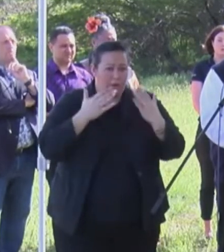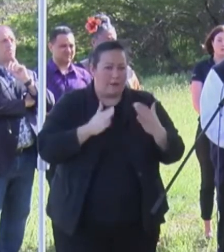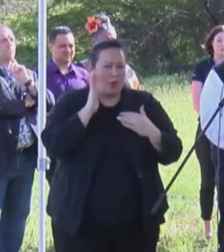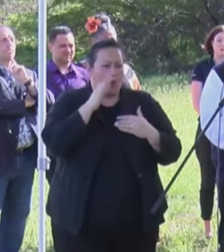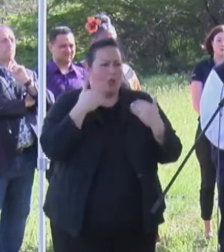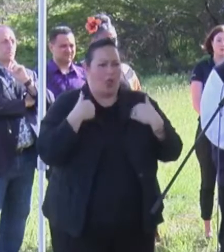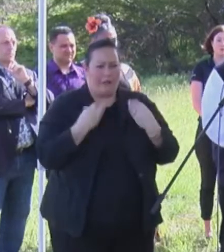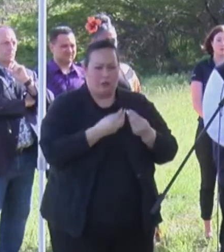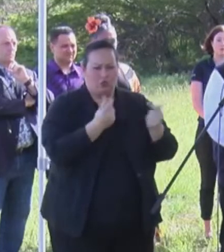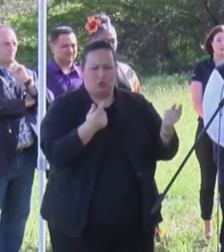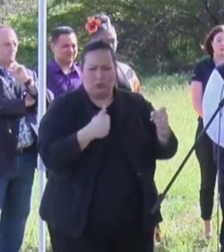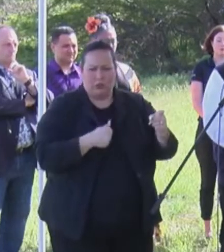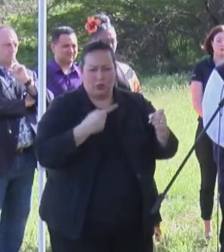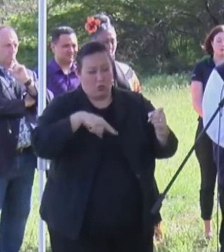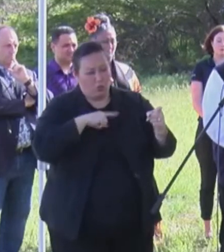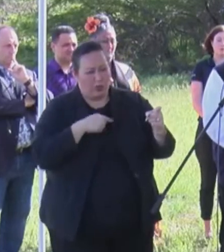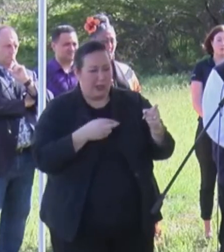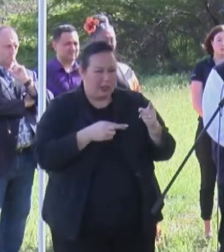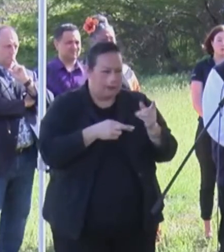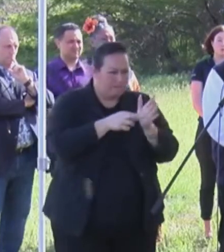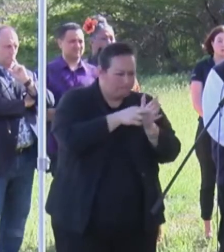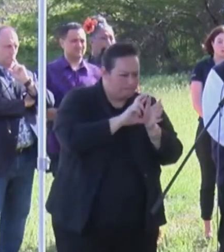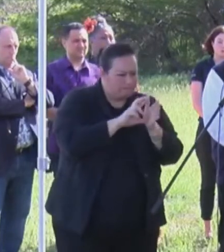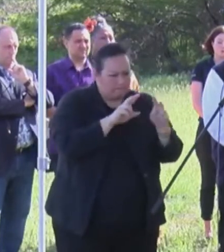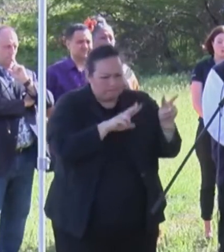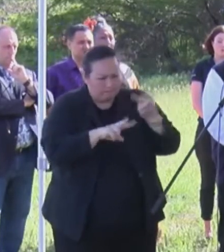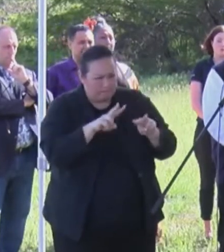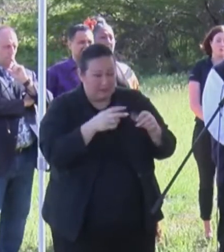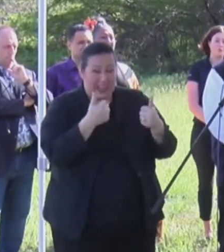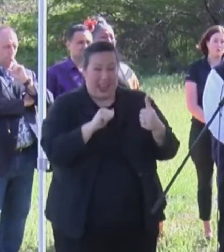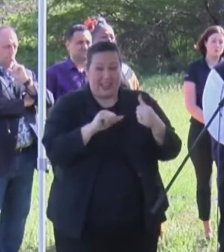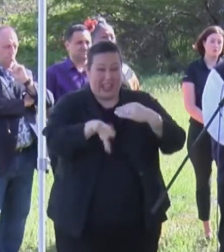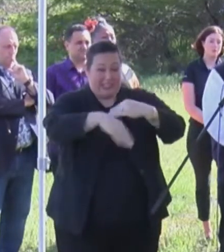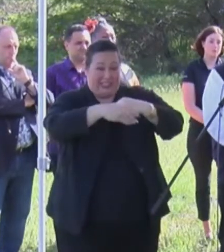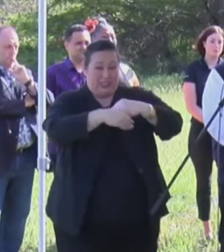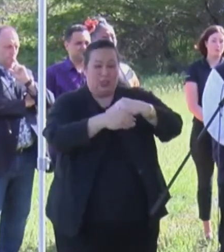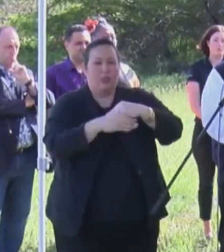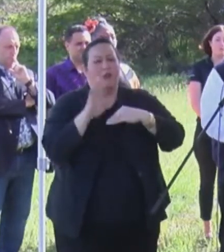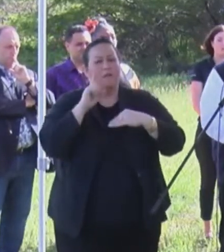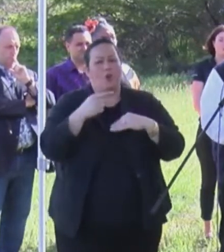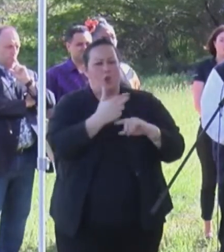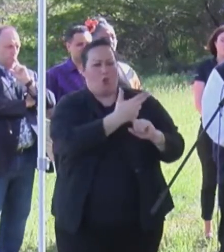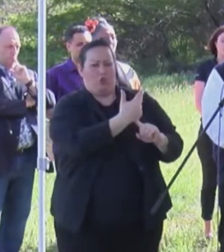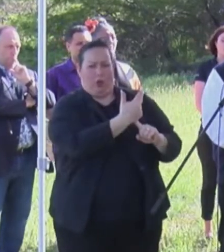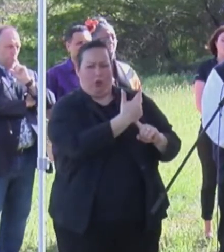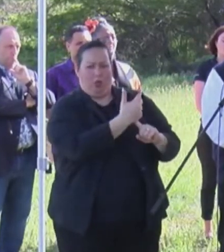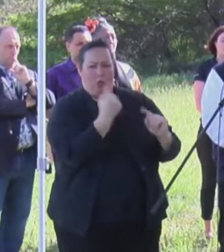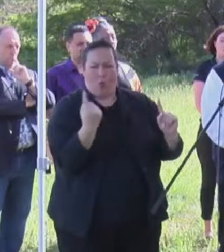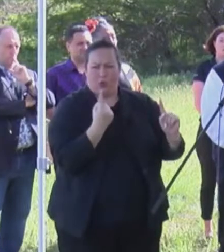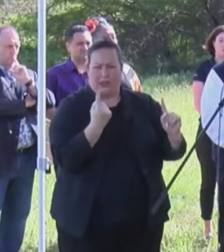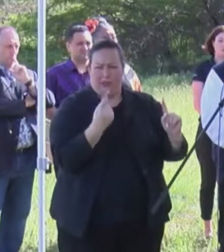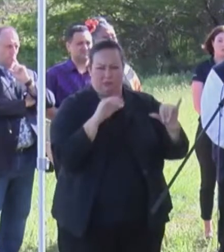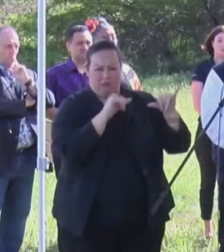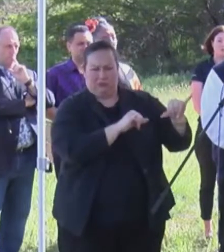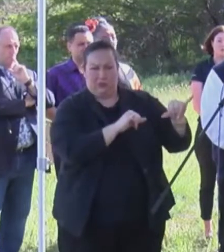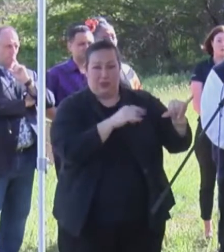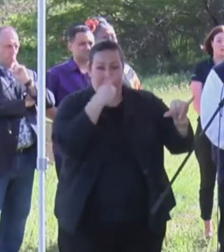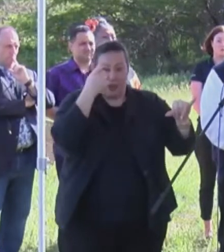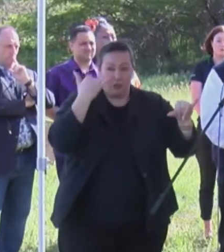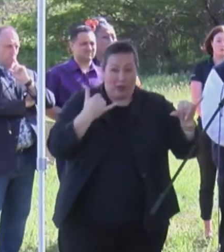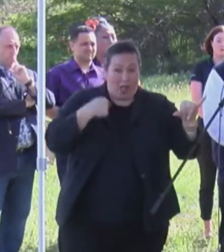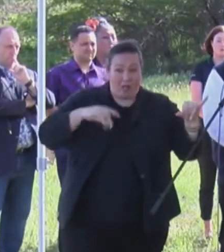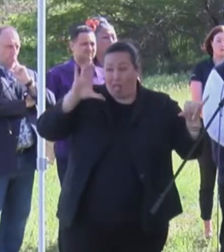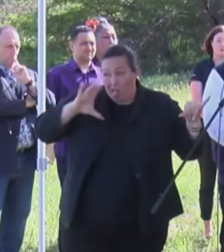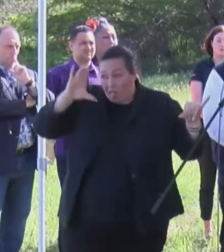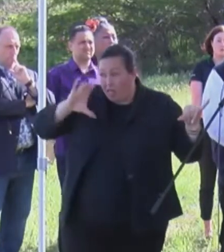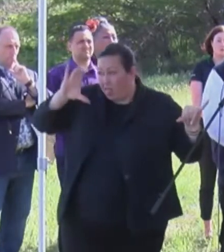continue reviewing this request, I want to reiterate that any extension would be for hotels only, as we're actively pursuing condos